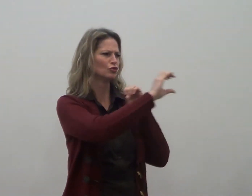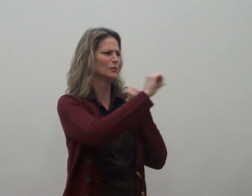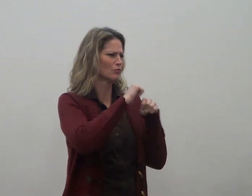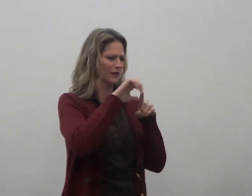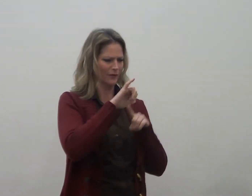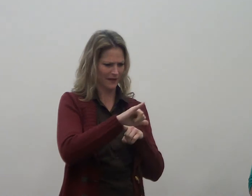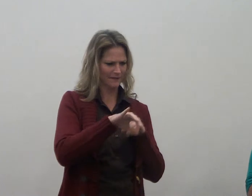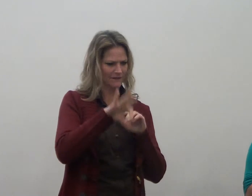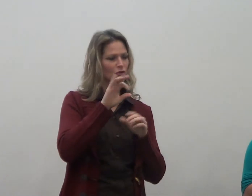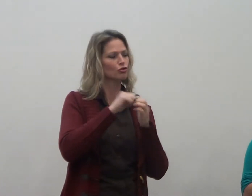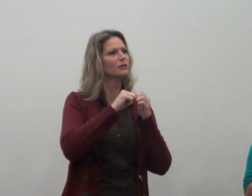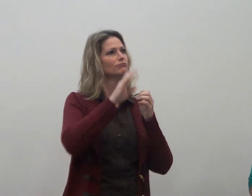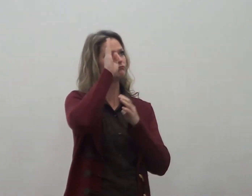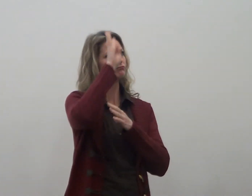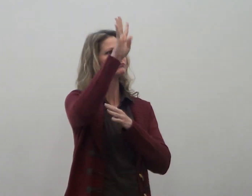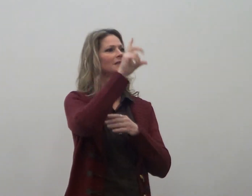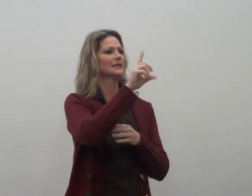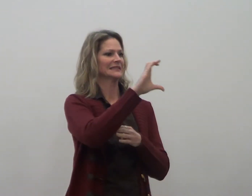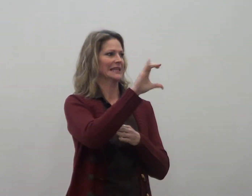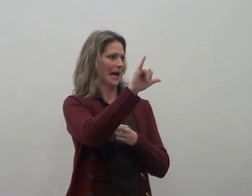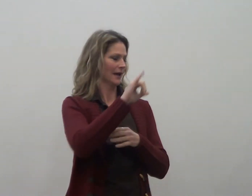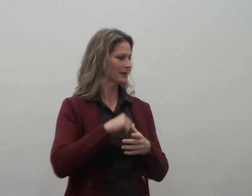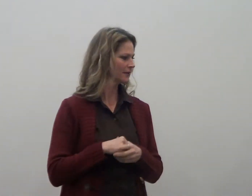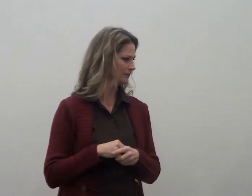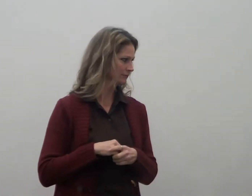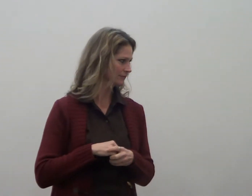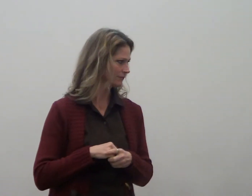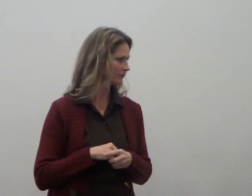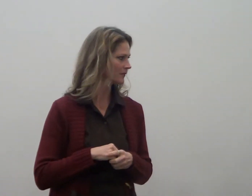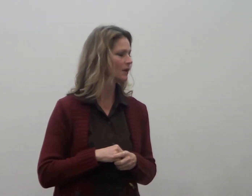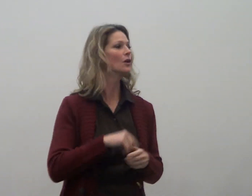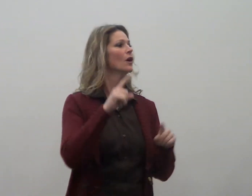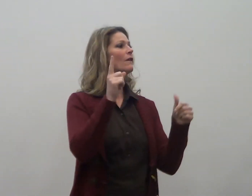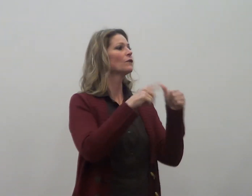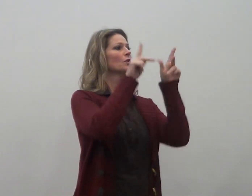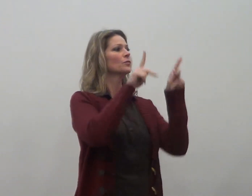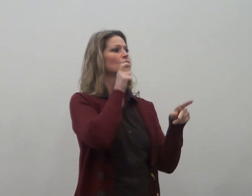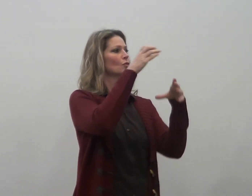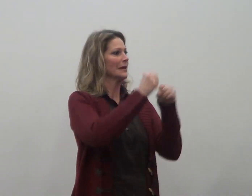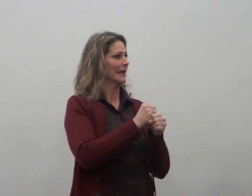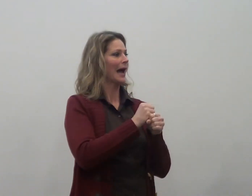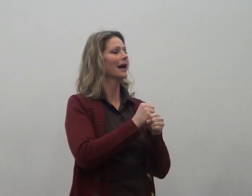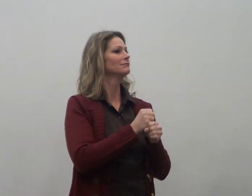1978, the first recipient of cochlear implant was Rob Sanders.